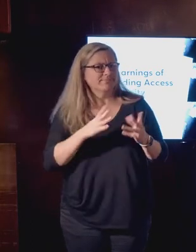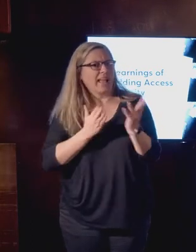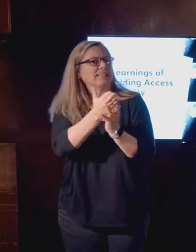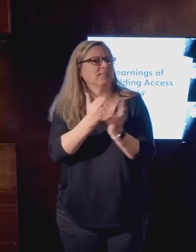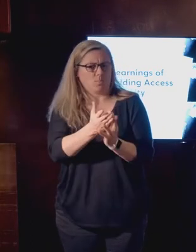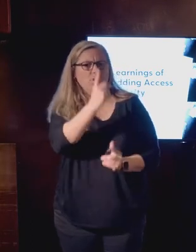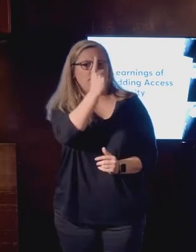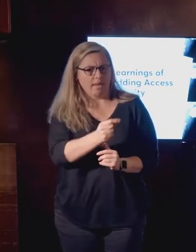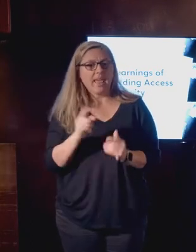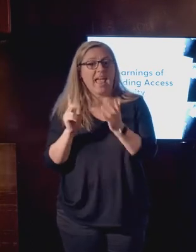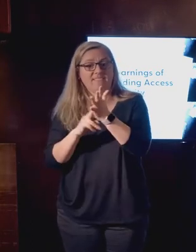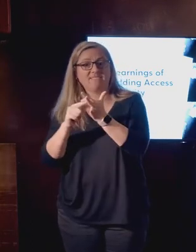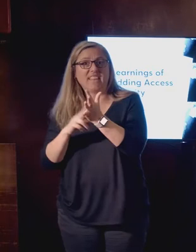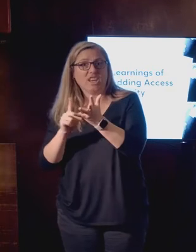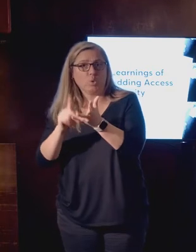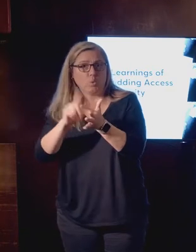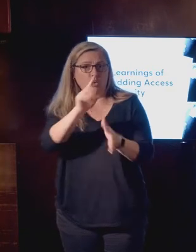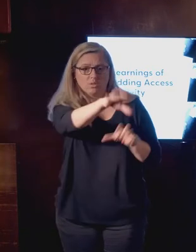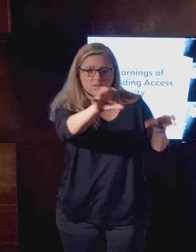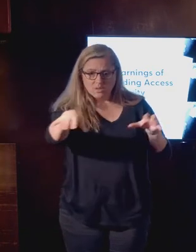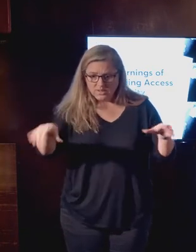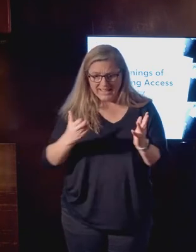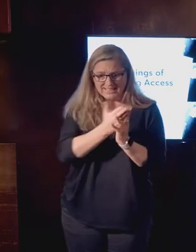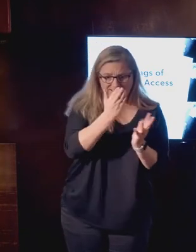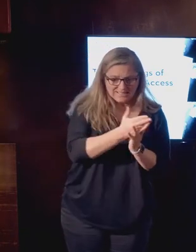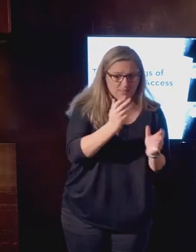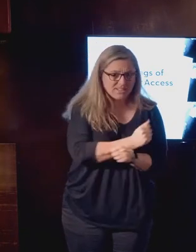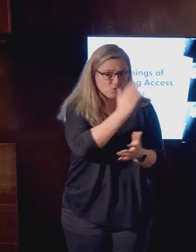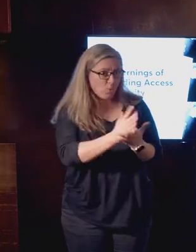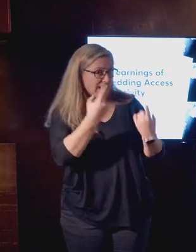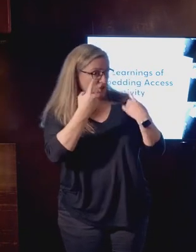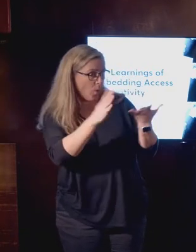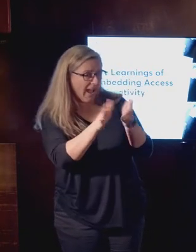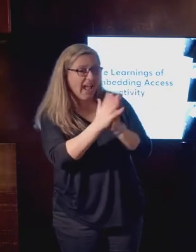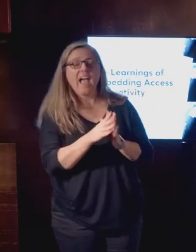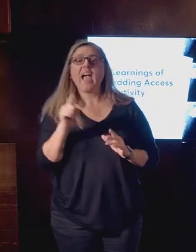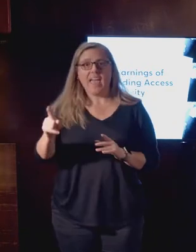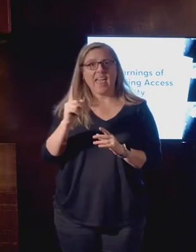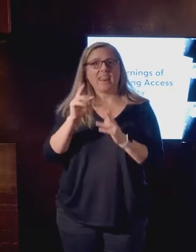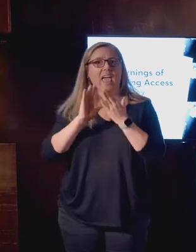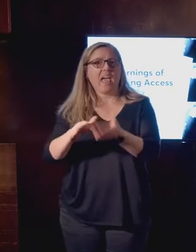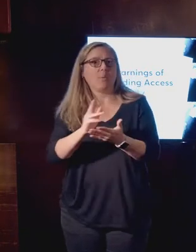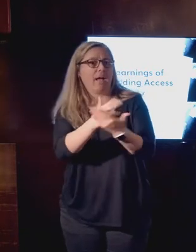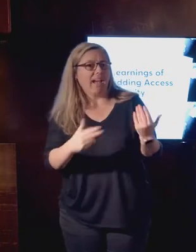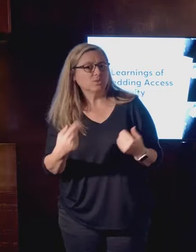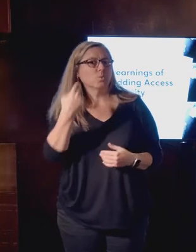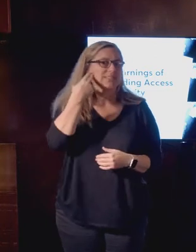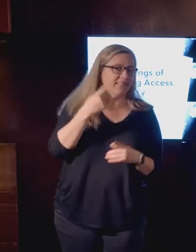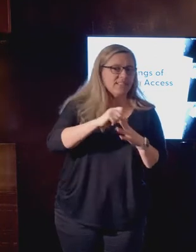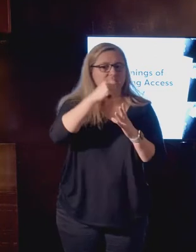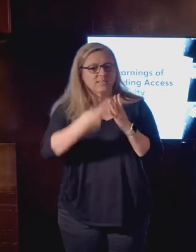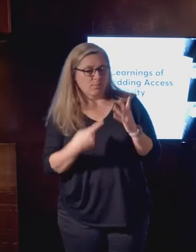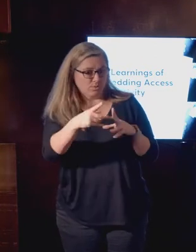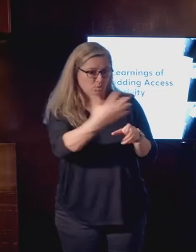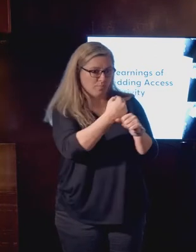make their venues more accessible and communicate that they are. And I also help artists that identify as deaf and disabled to make